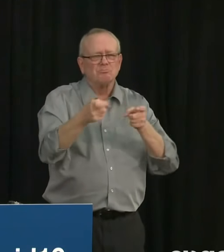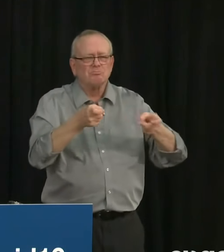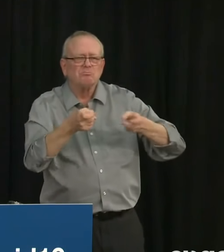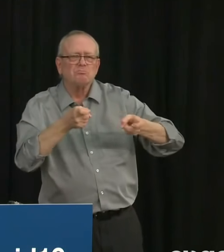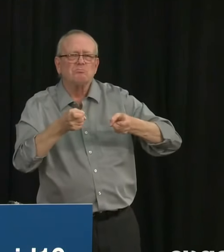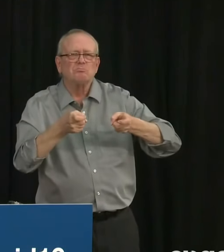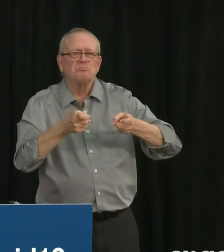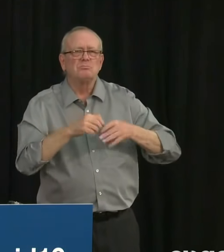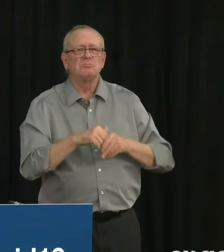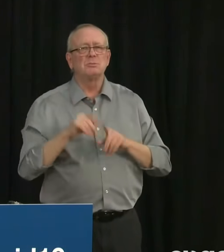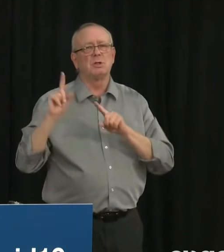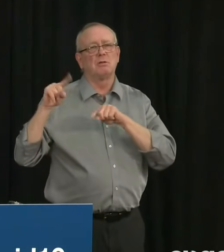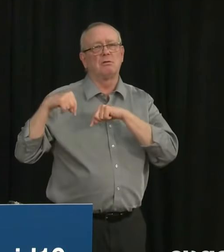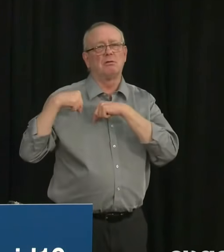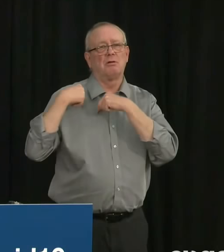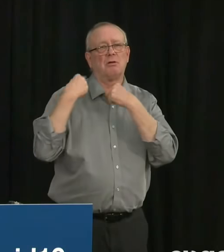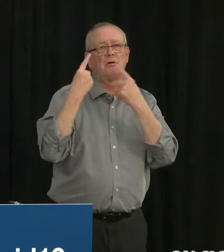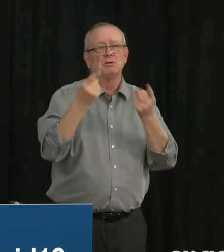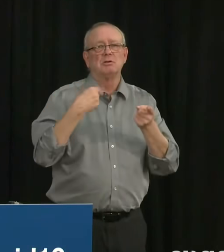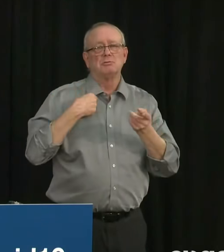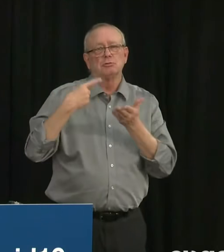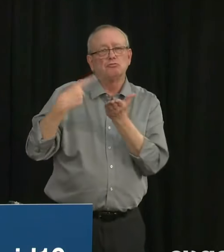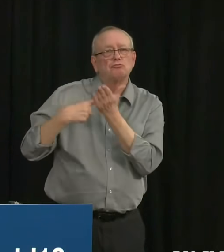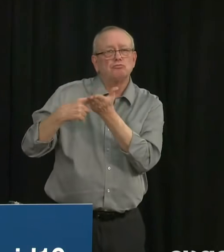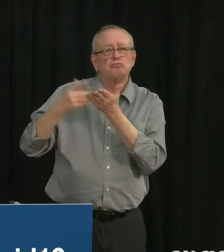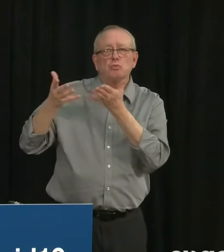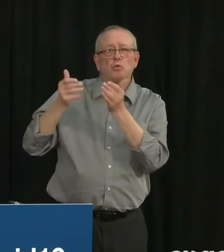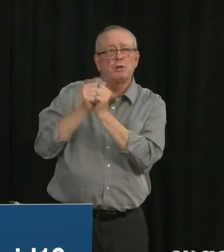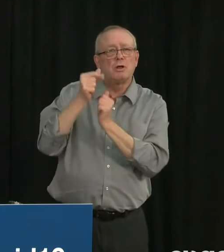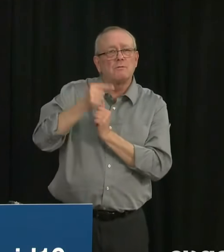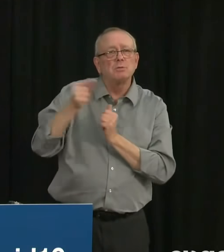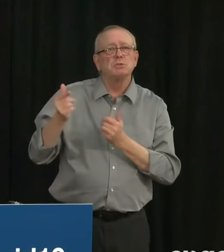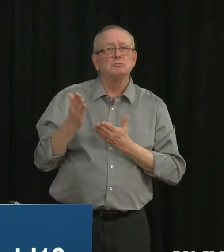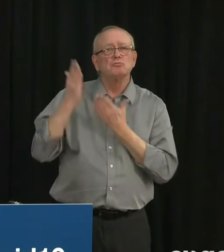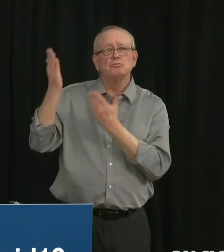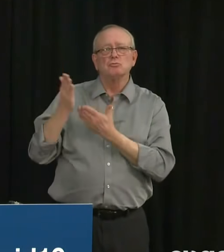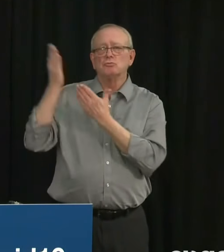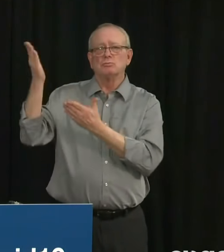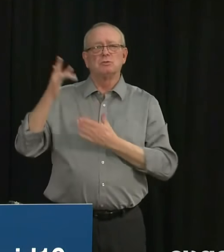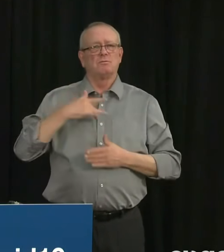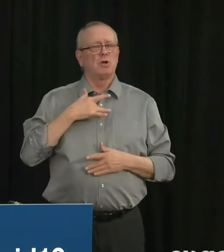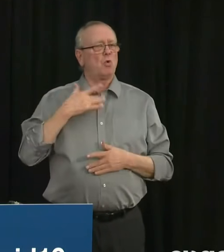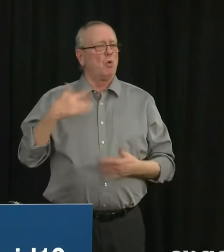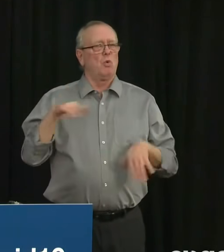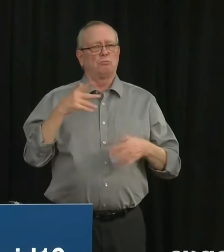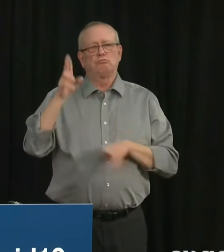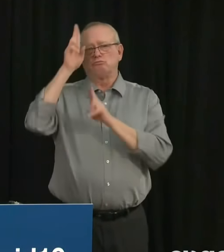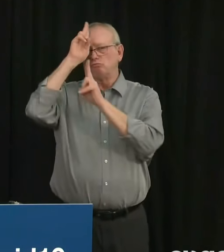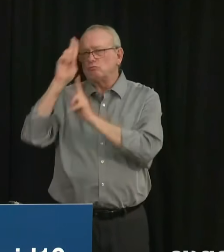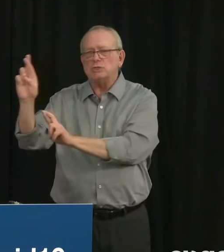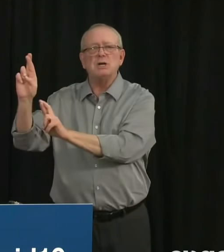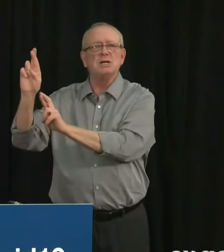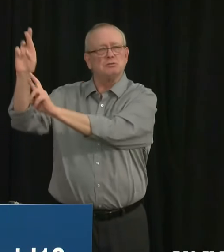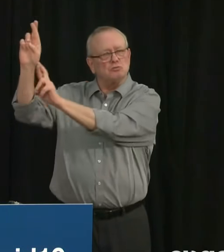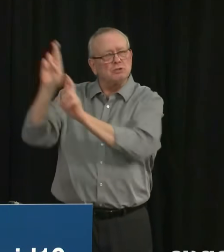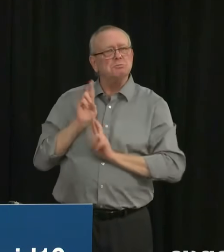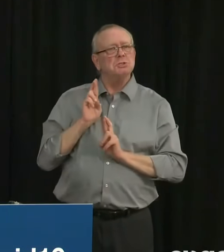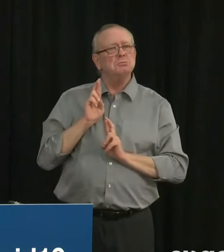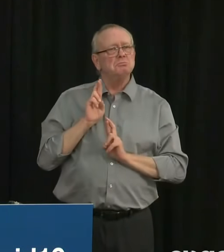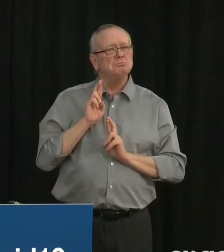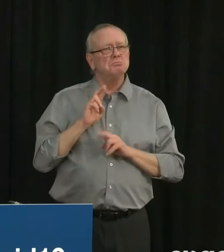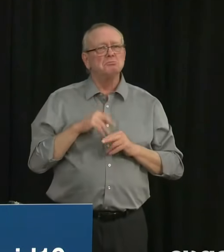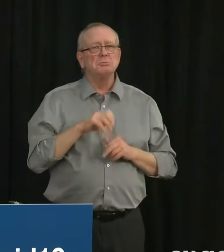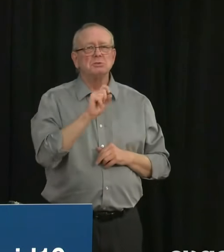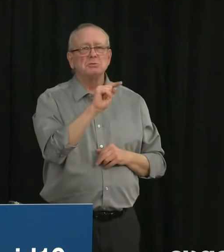felt that my ideas are respectfully considered. I have always had respectful discussions between public servants and